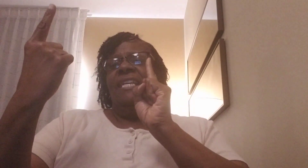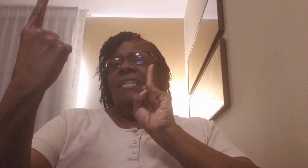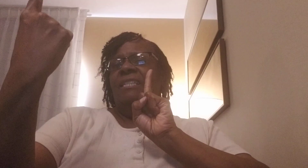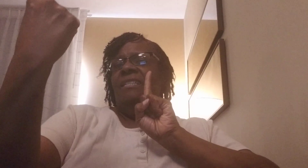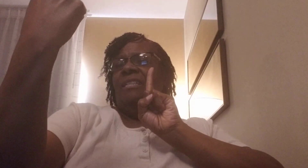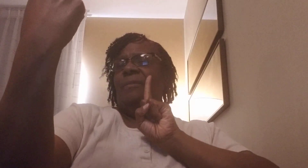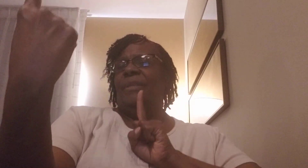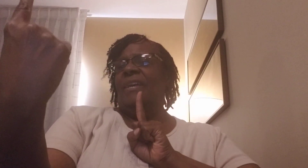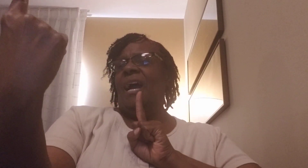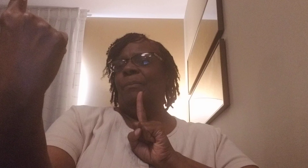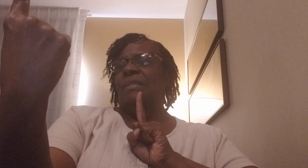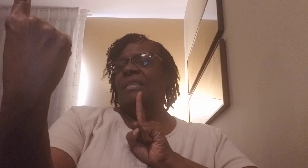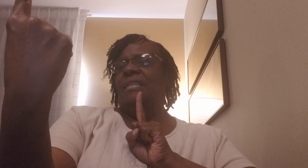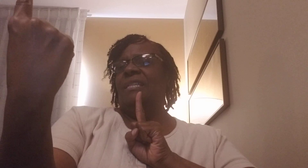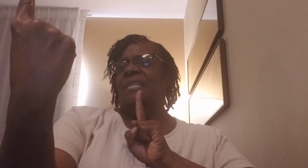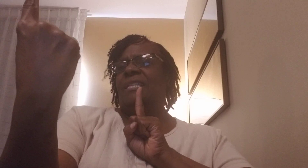left-handed, it'll be the opposite.